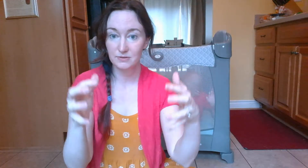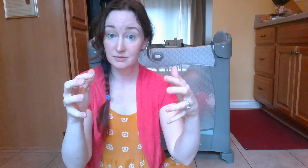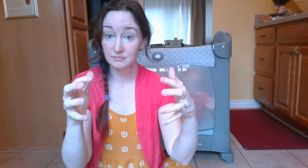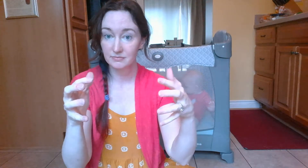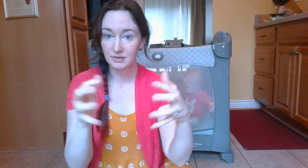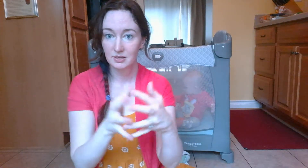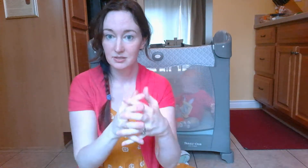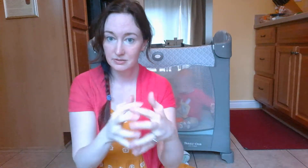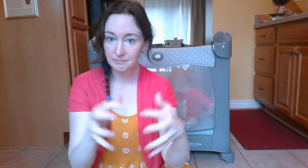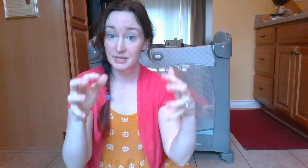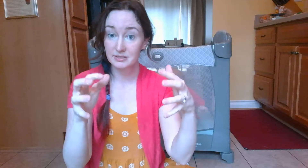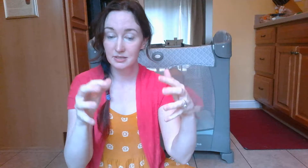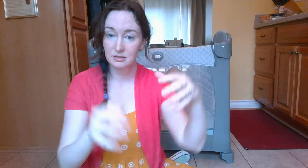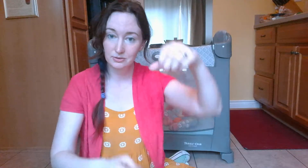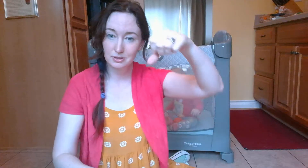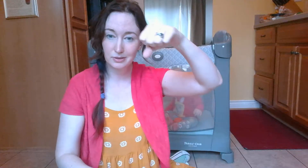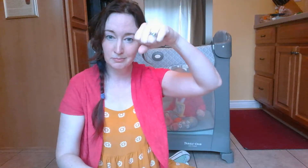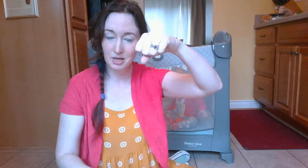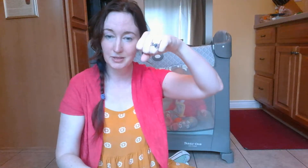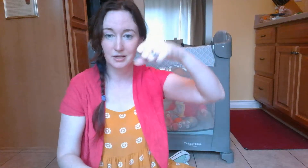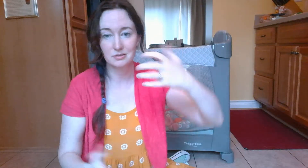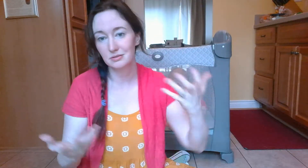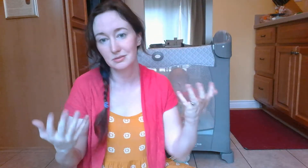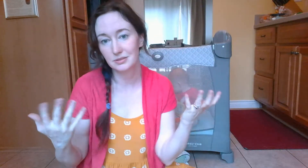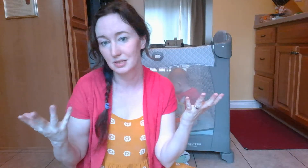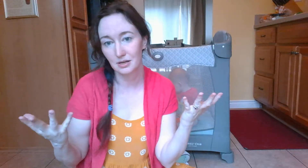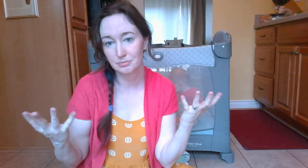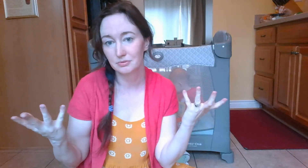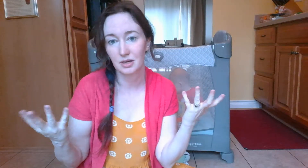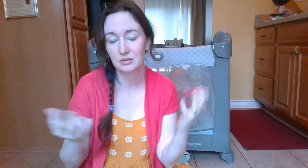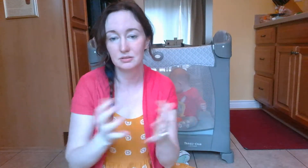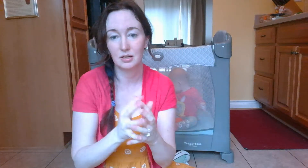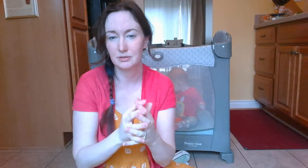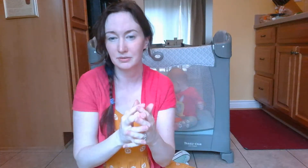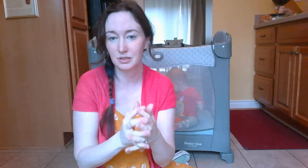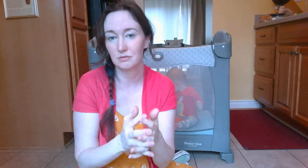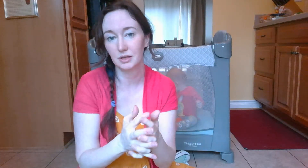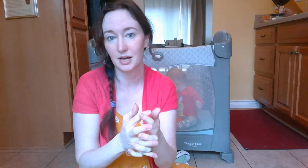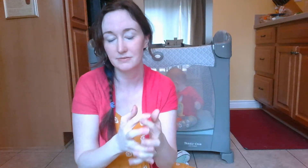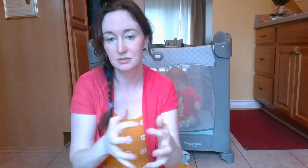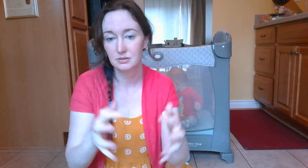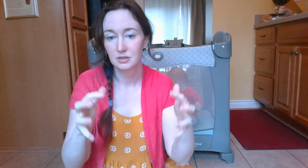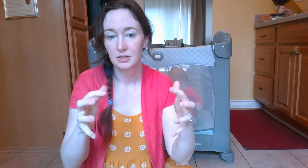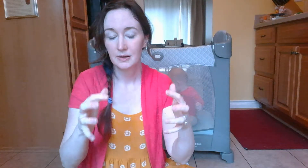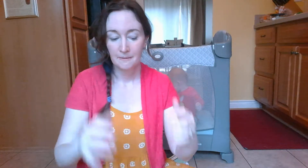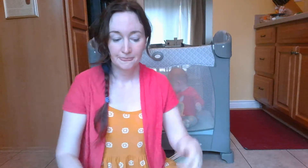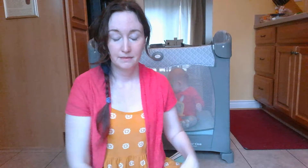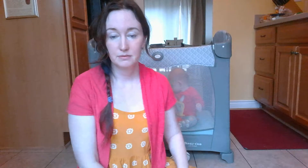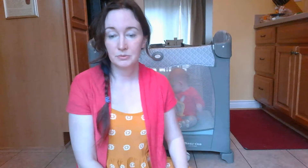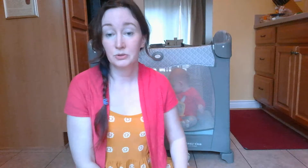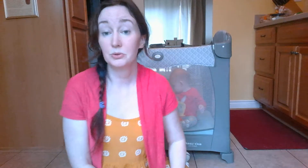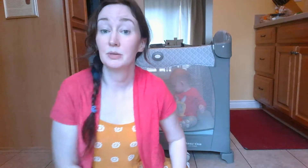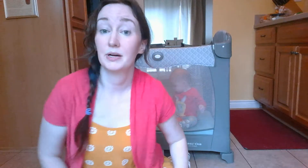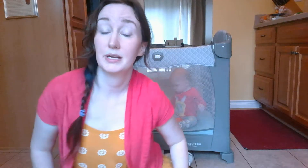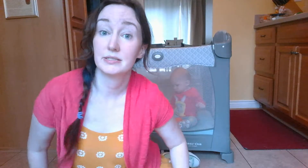woven. So basket, you can mind the handle at the top or not. I don't think you really have to. One cool thing about